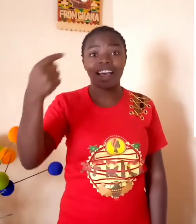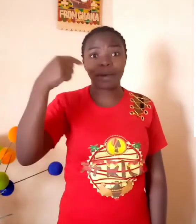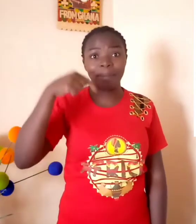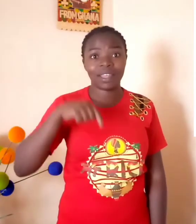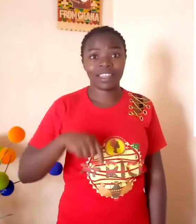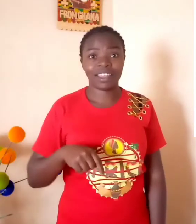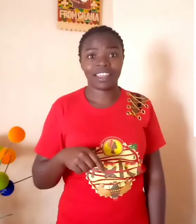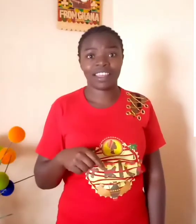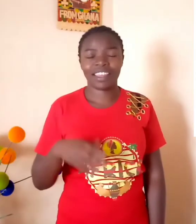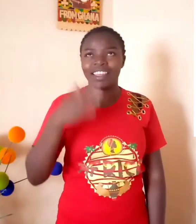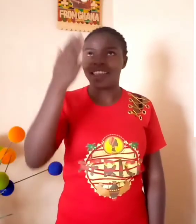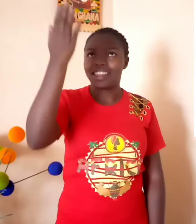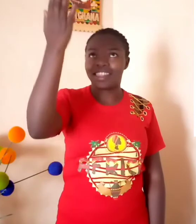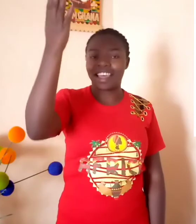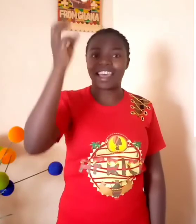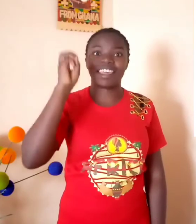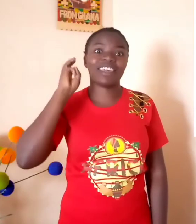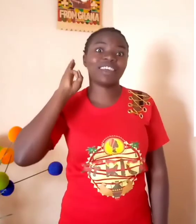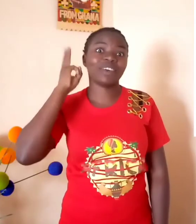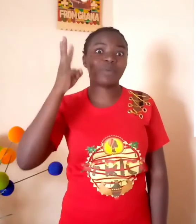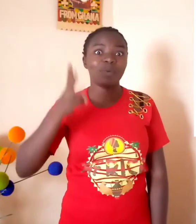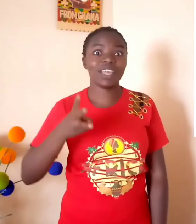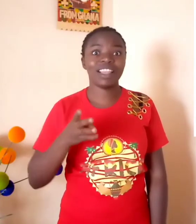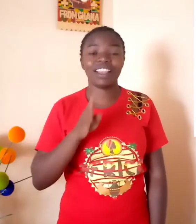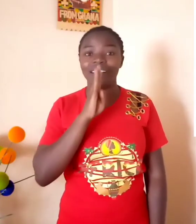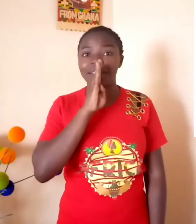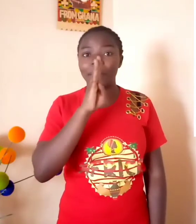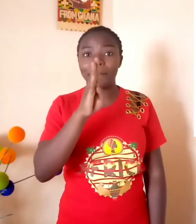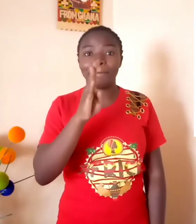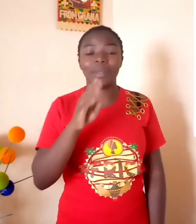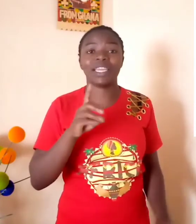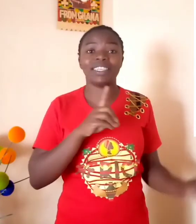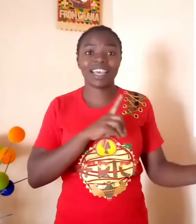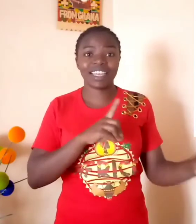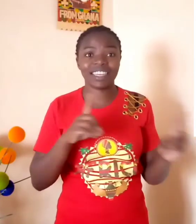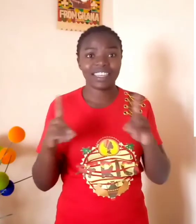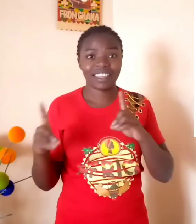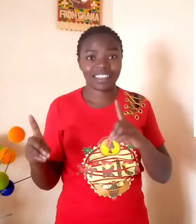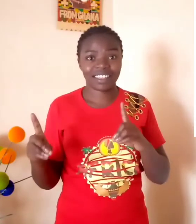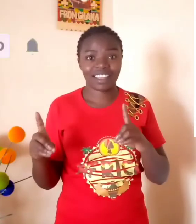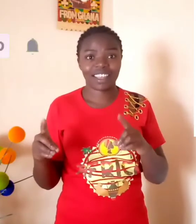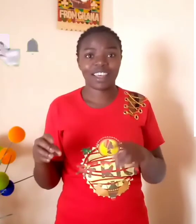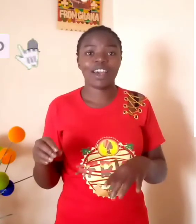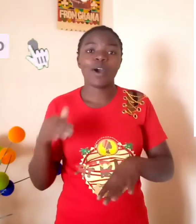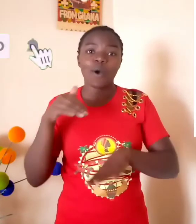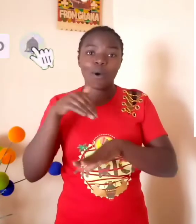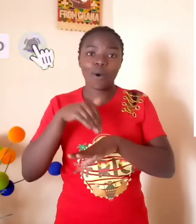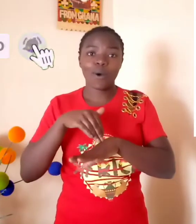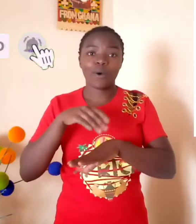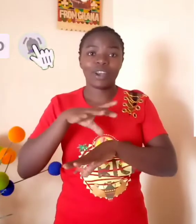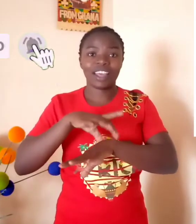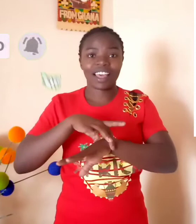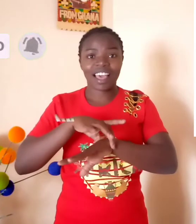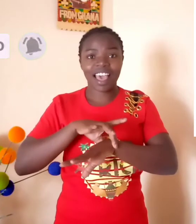come, thy will be done on